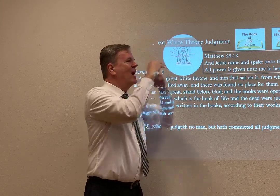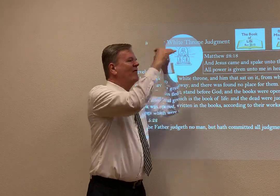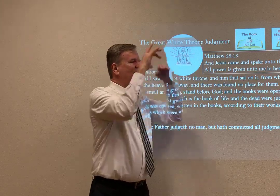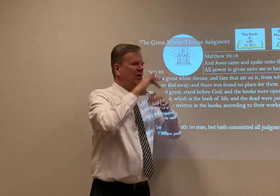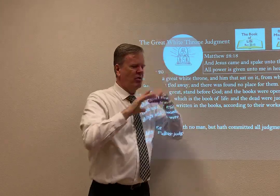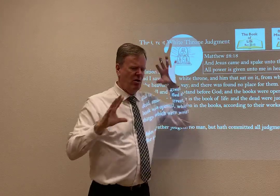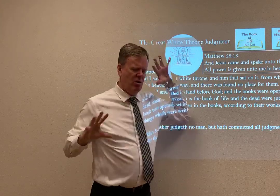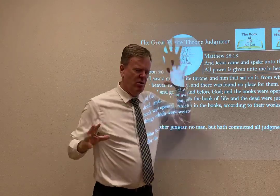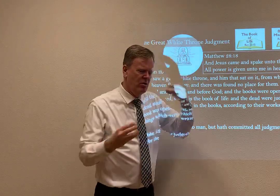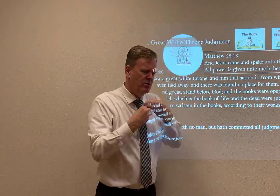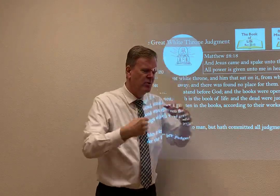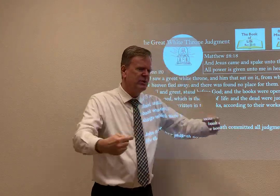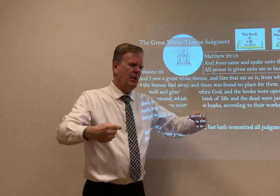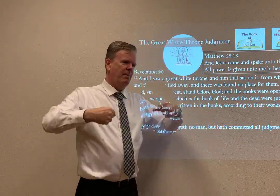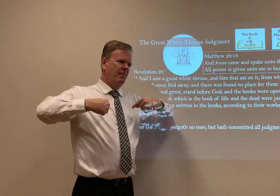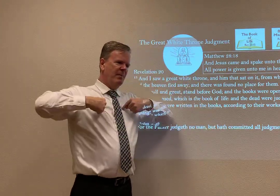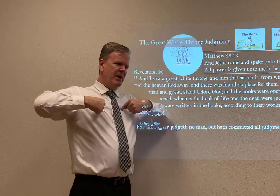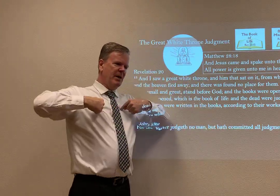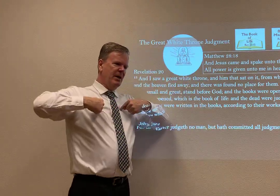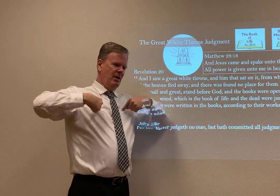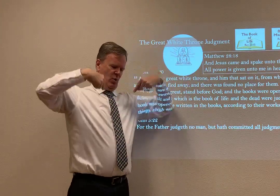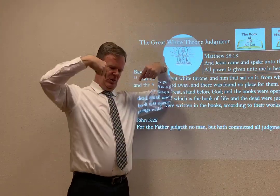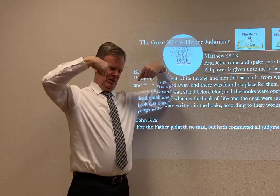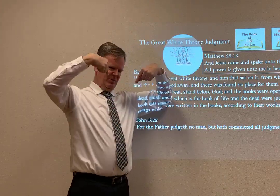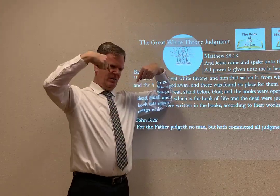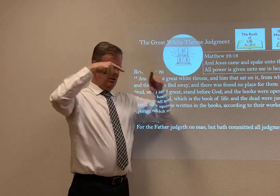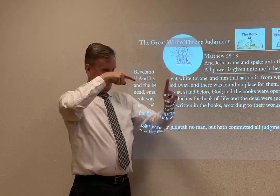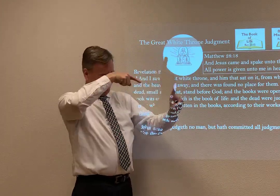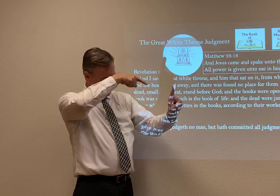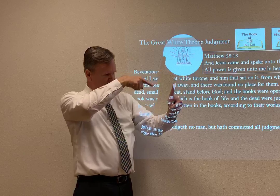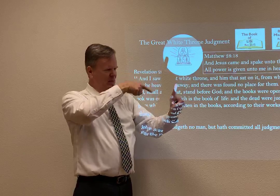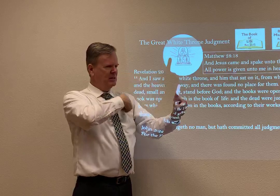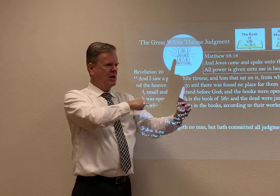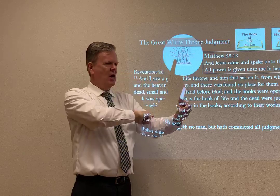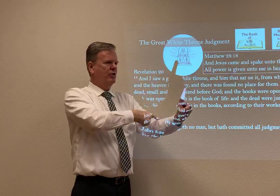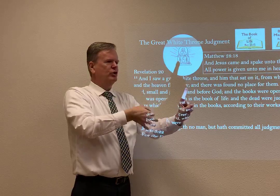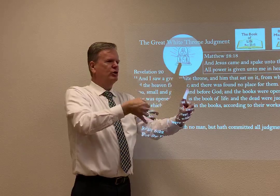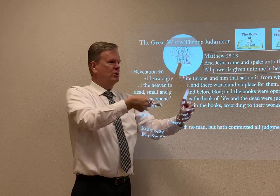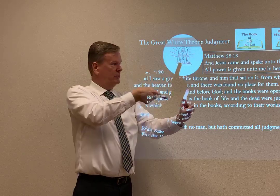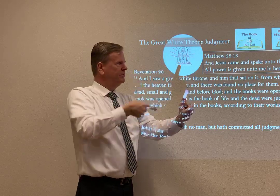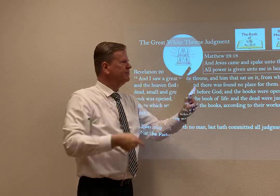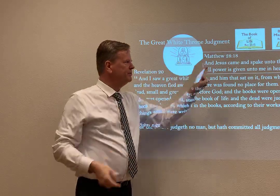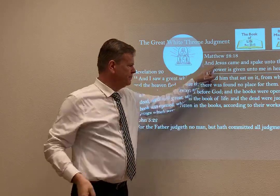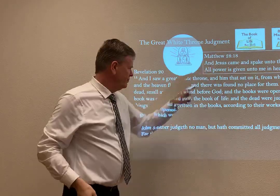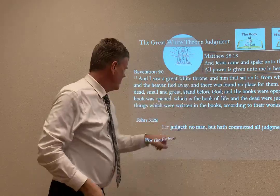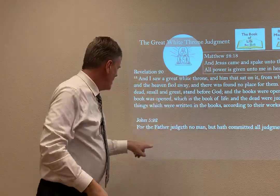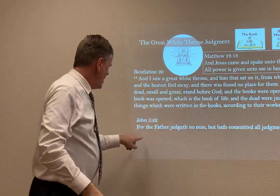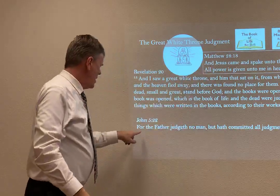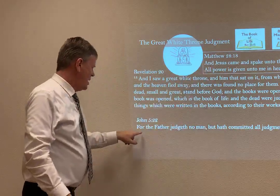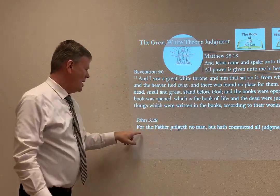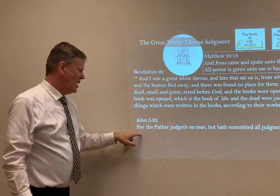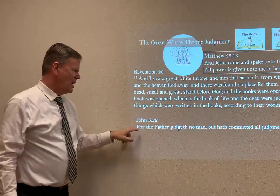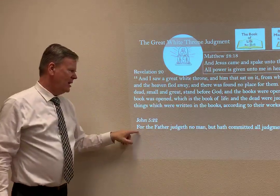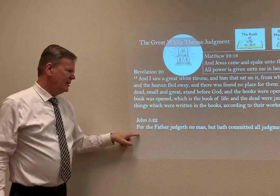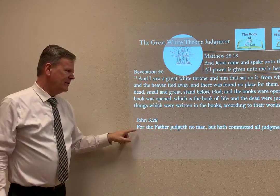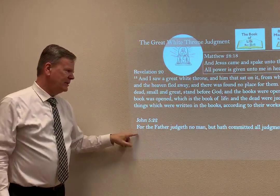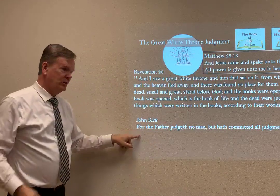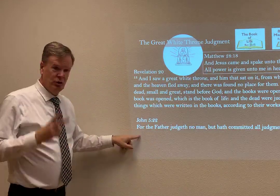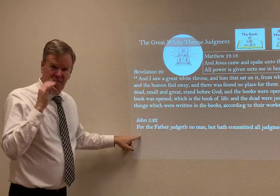It says, all power is given unto me in heaven and in earth. It says unto me, I have the authority to do the judging. And if you look